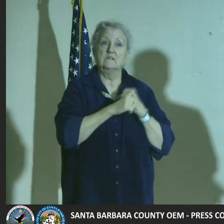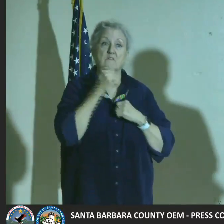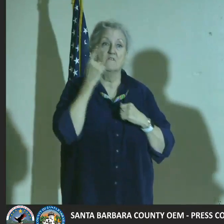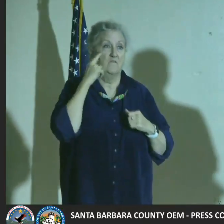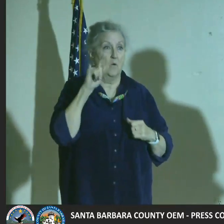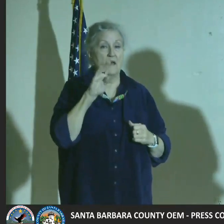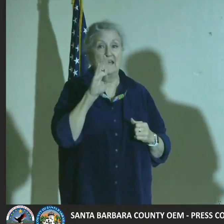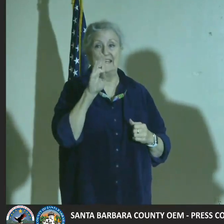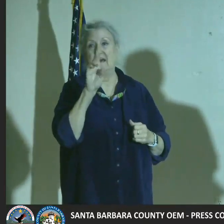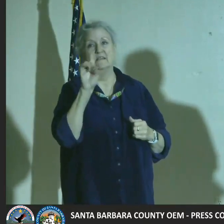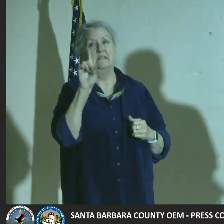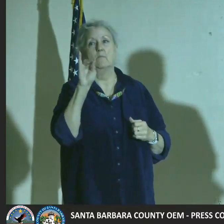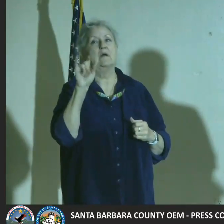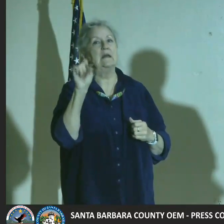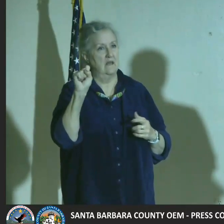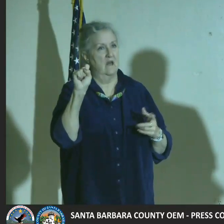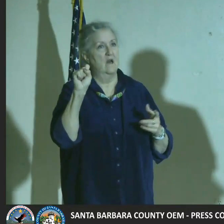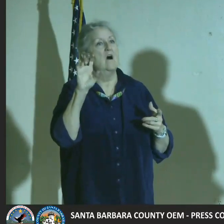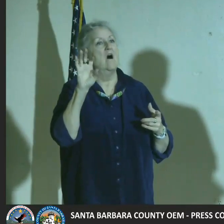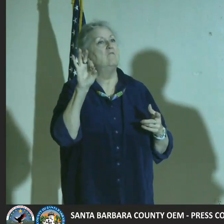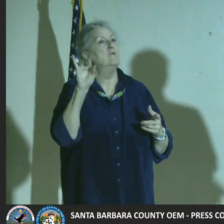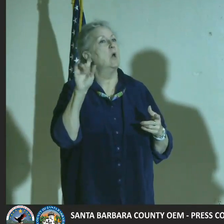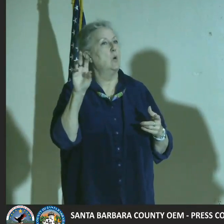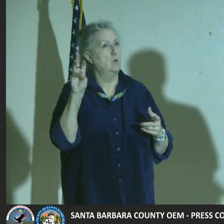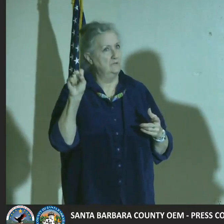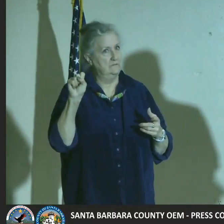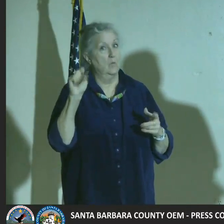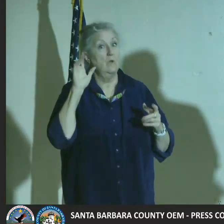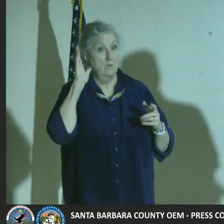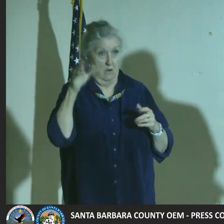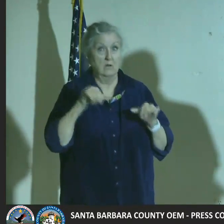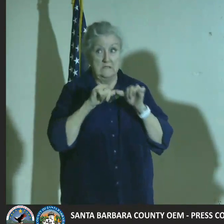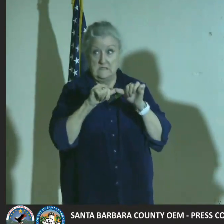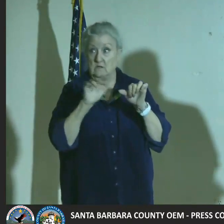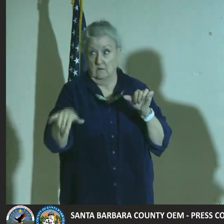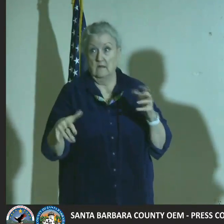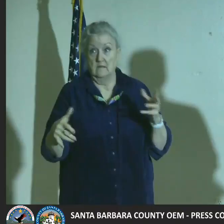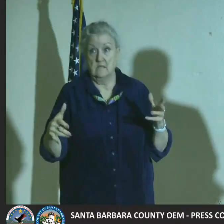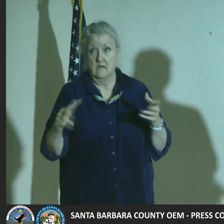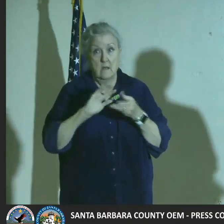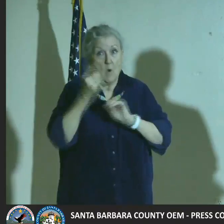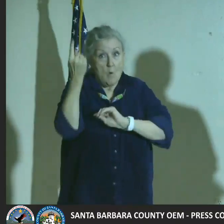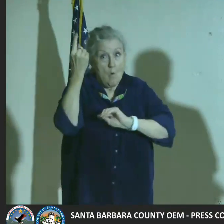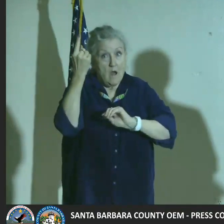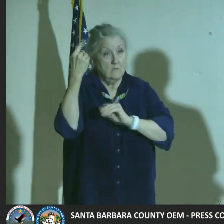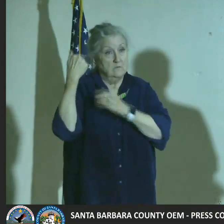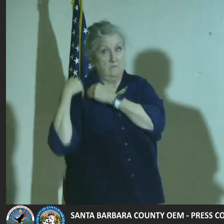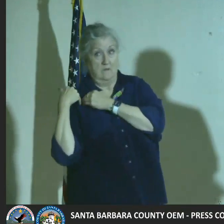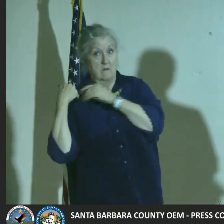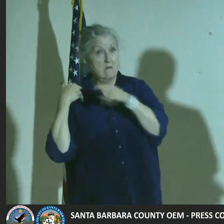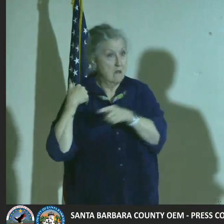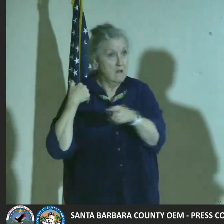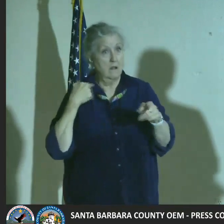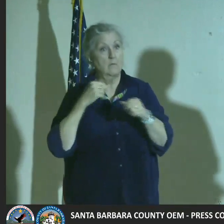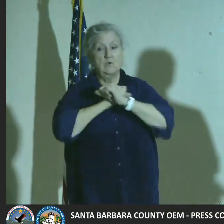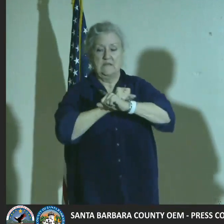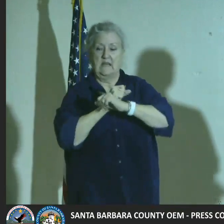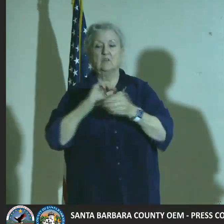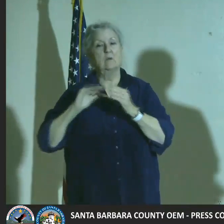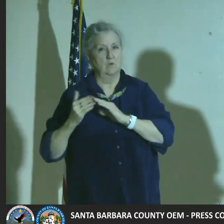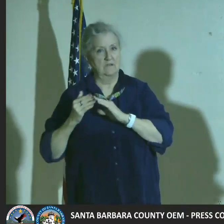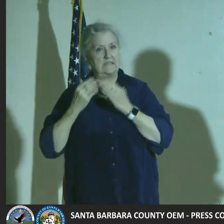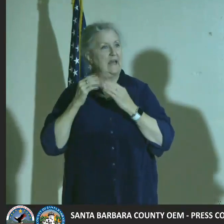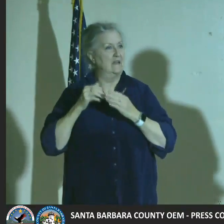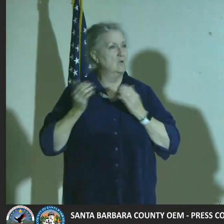debris flows, we will continue to do this. Our number one job is to protect our communities and to keep